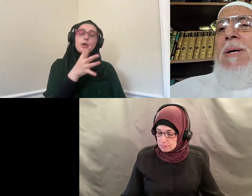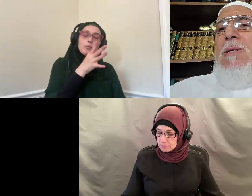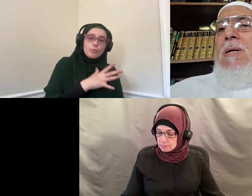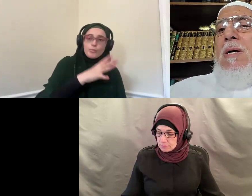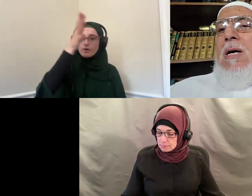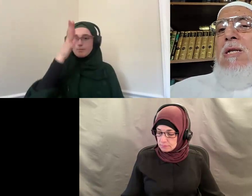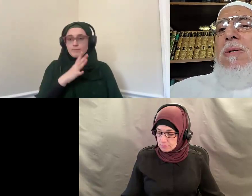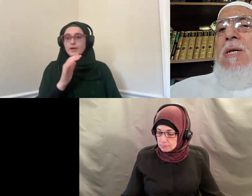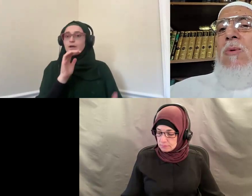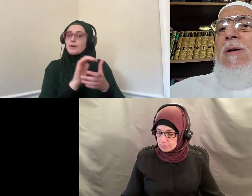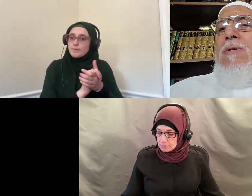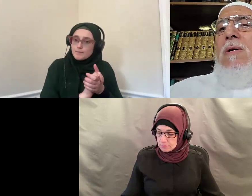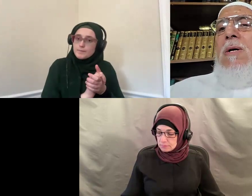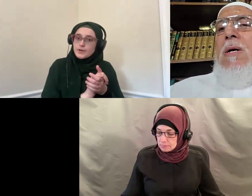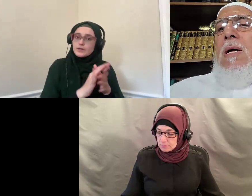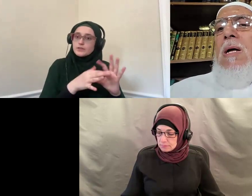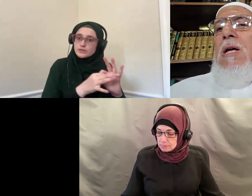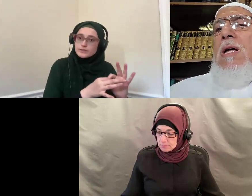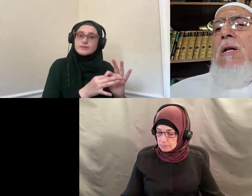and females, husbands and wives?